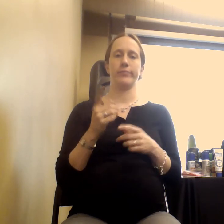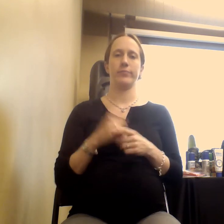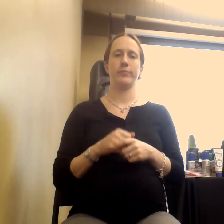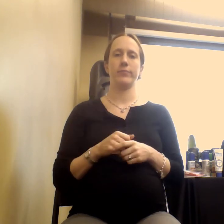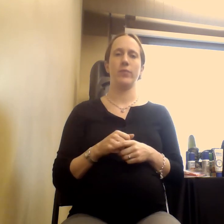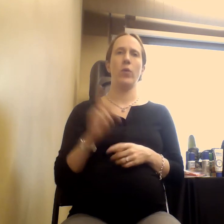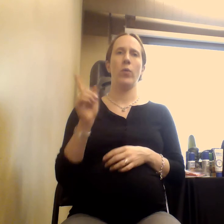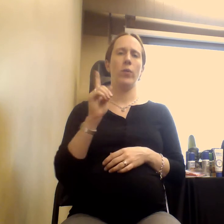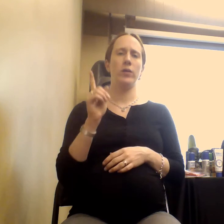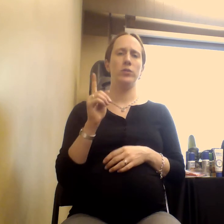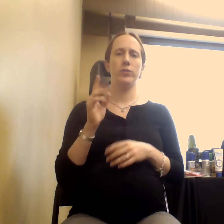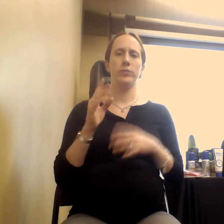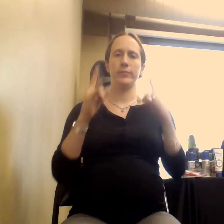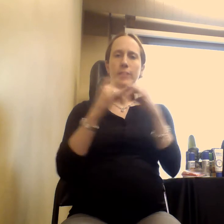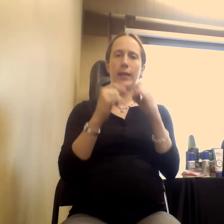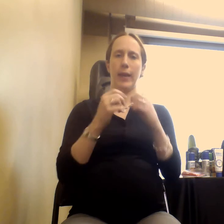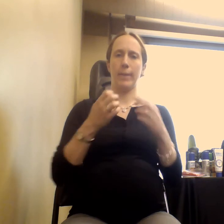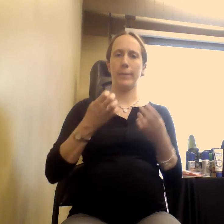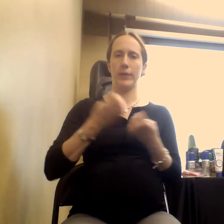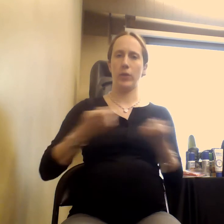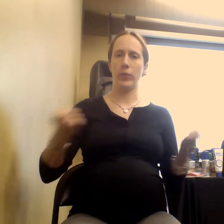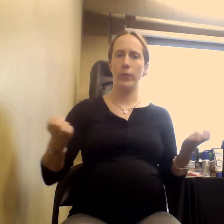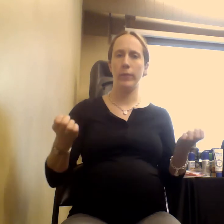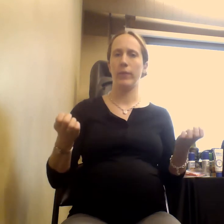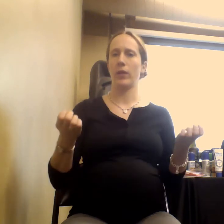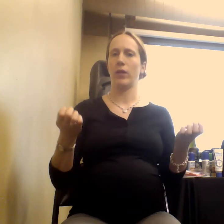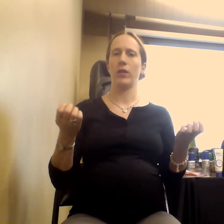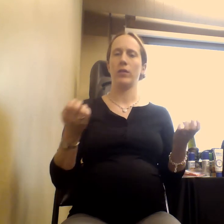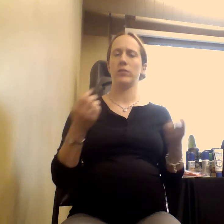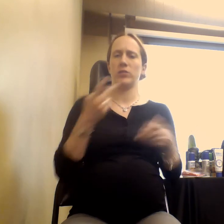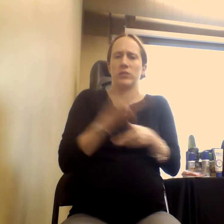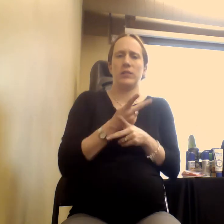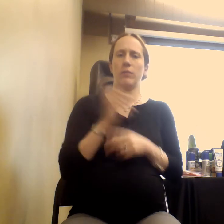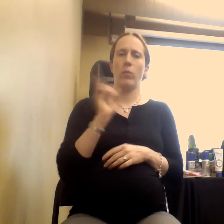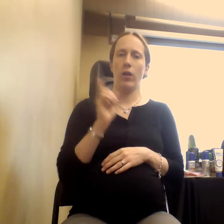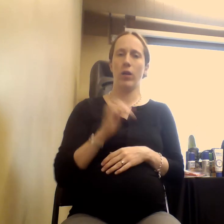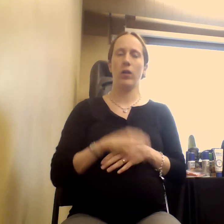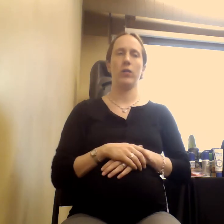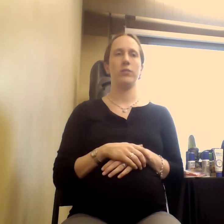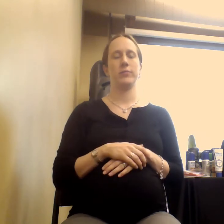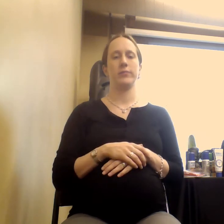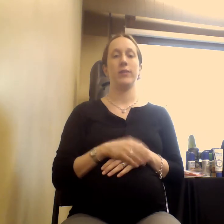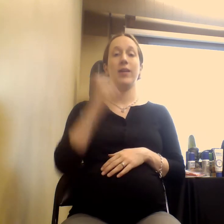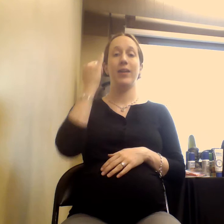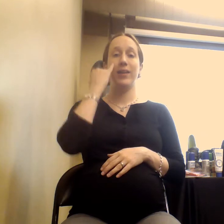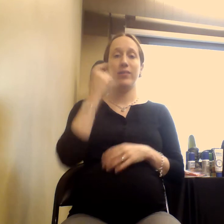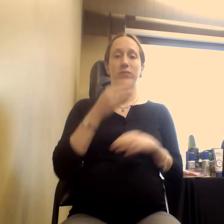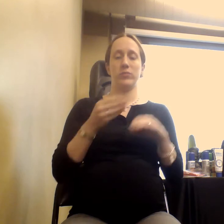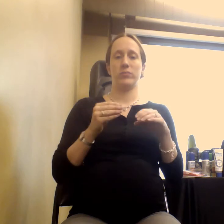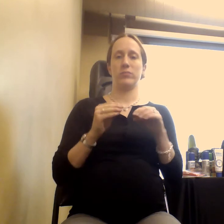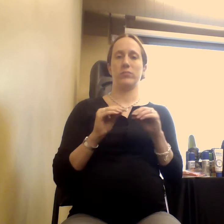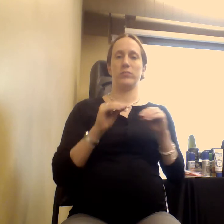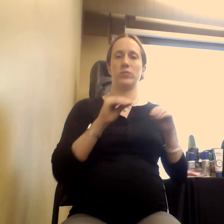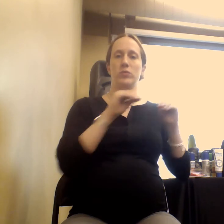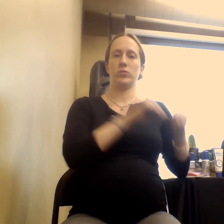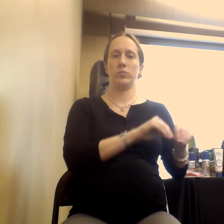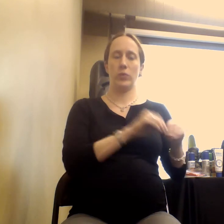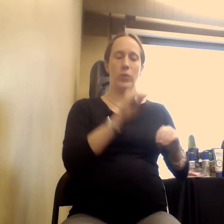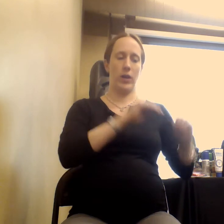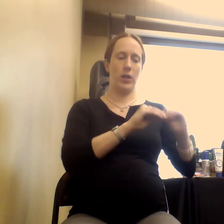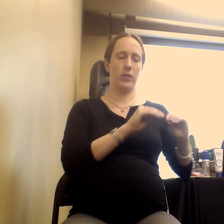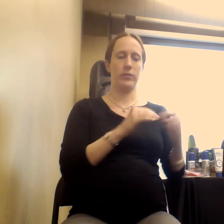ding, ding. Garage, sheds, attics are the enemy to anything you have camping, whether it's a sleeping bag,